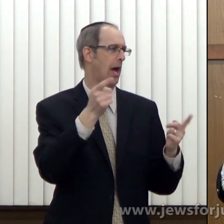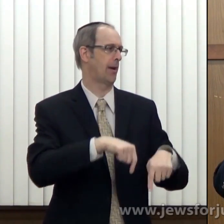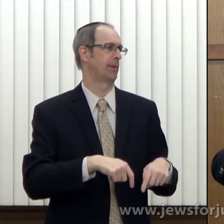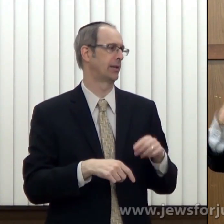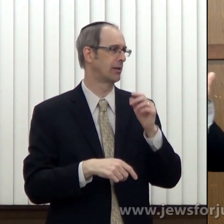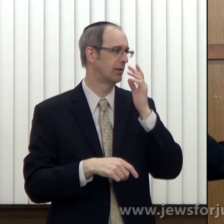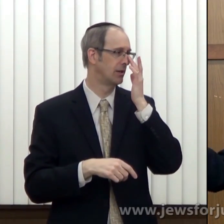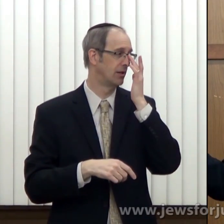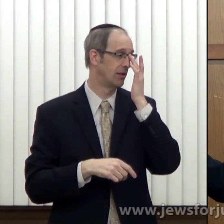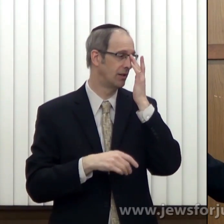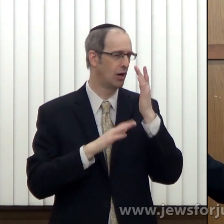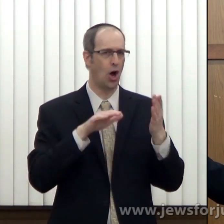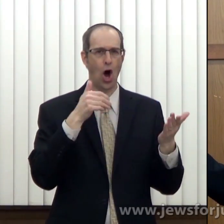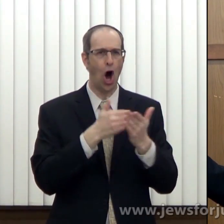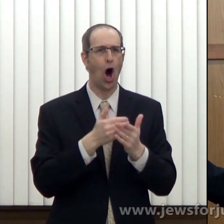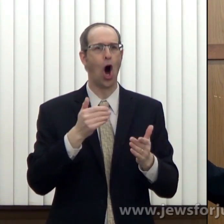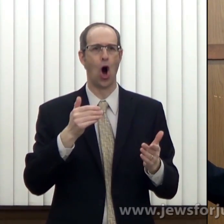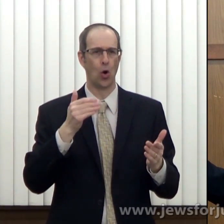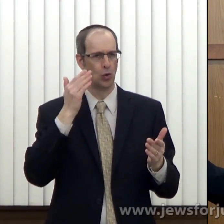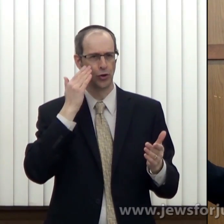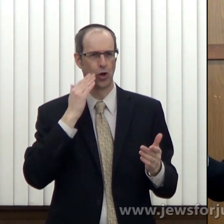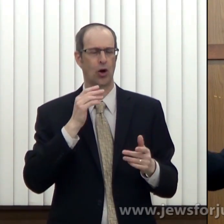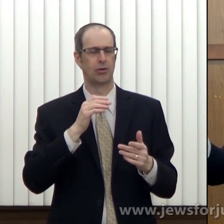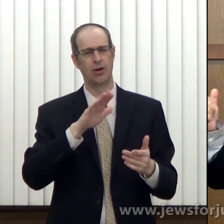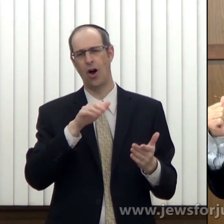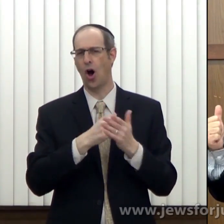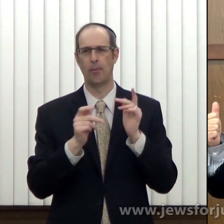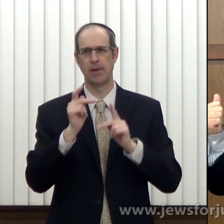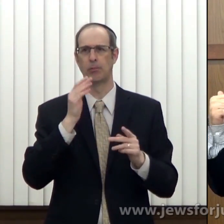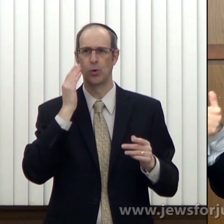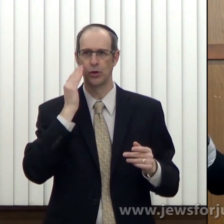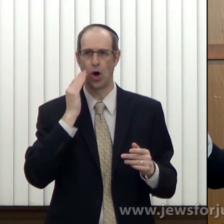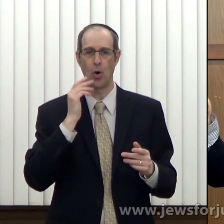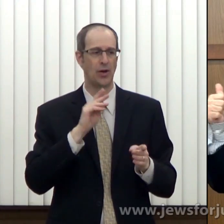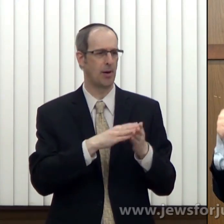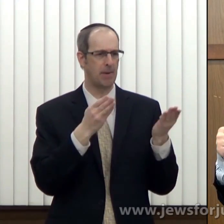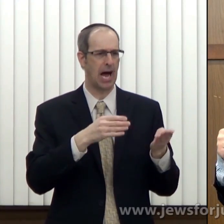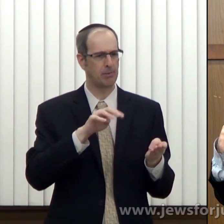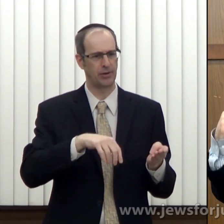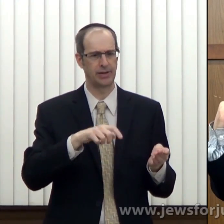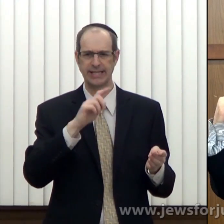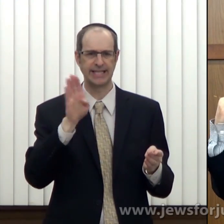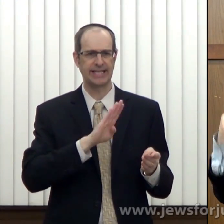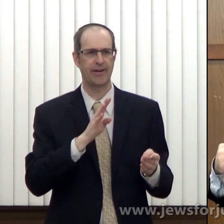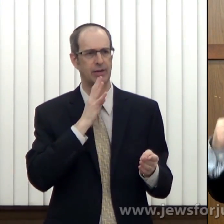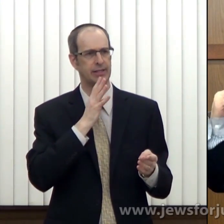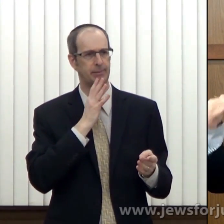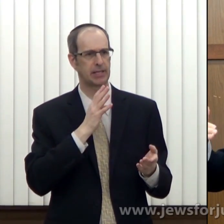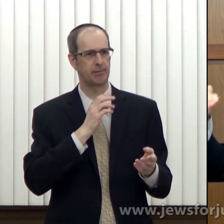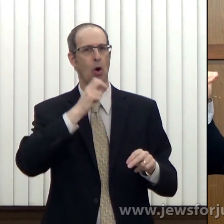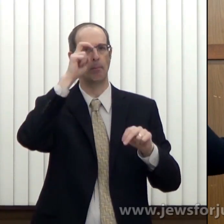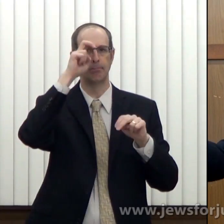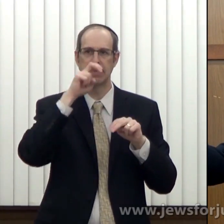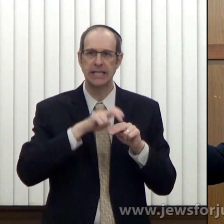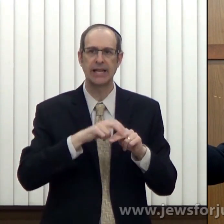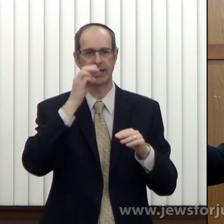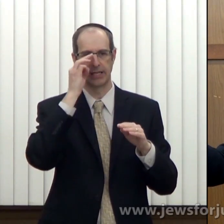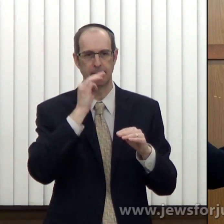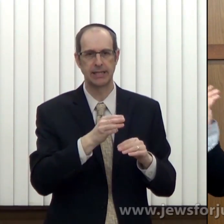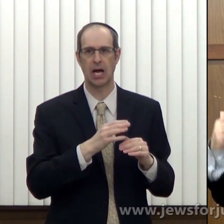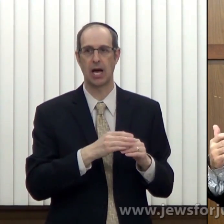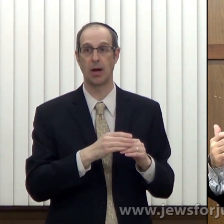happens. Everybody in the world is going to know it. And so the Bible never speaks about believing in the